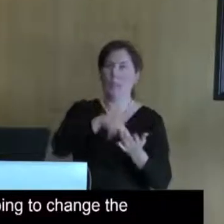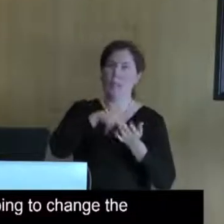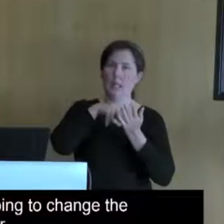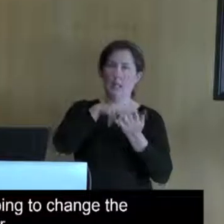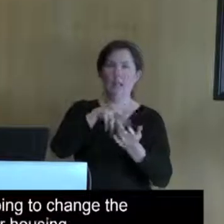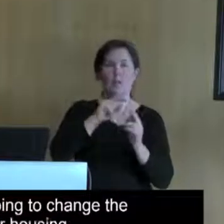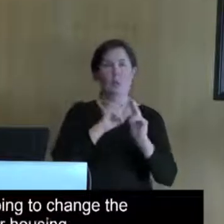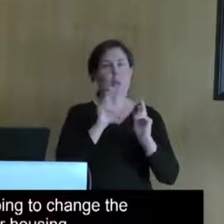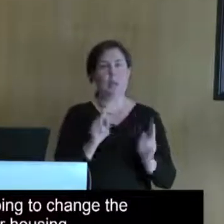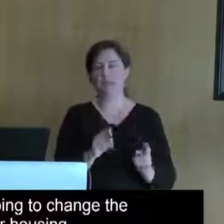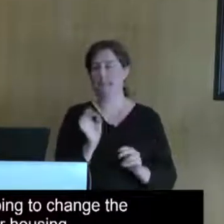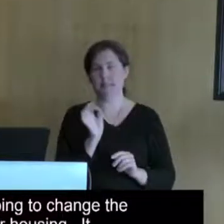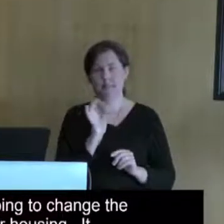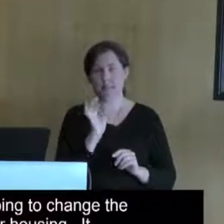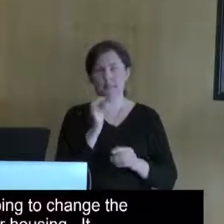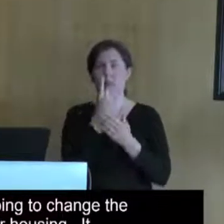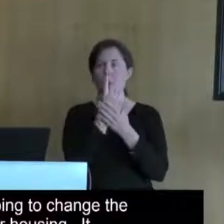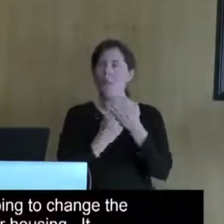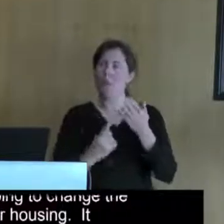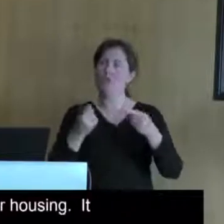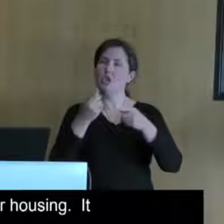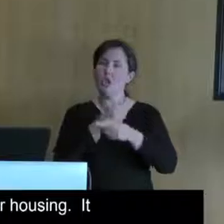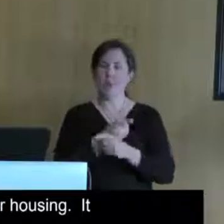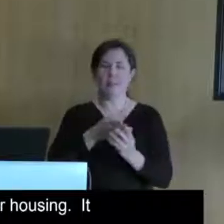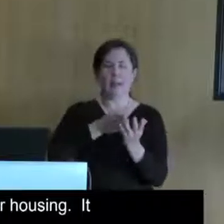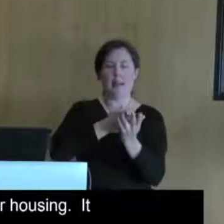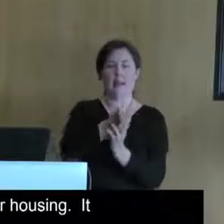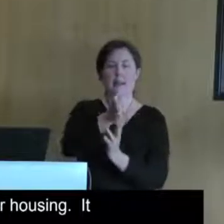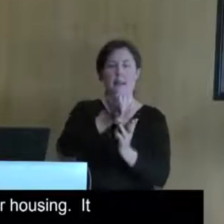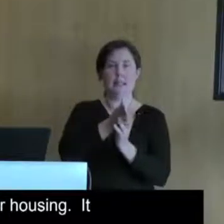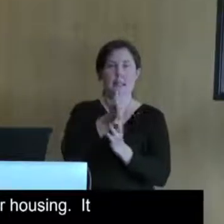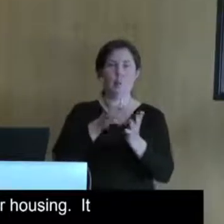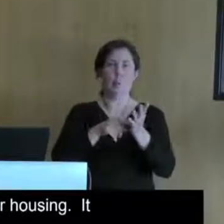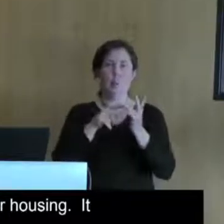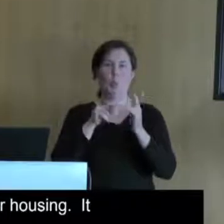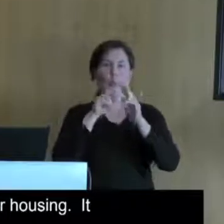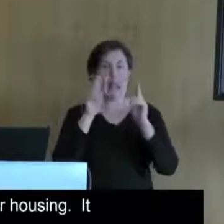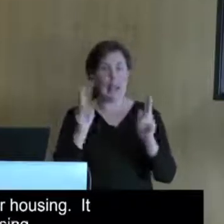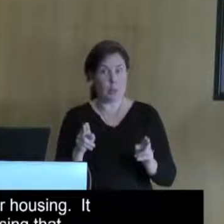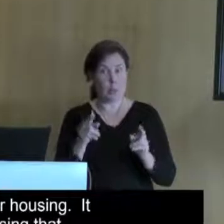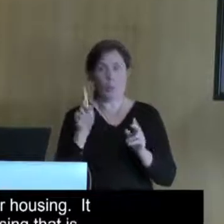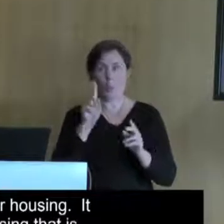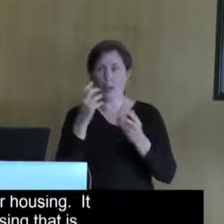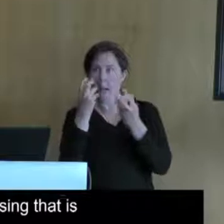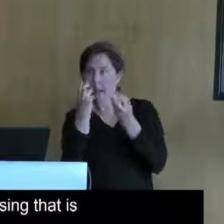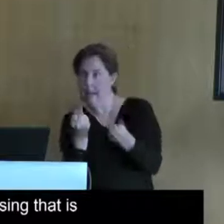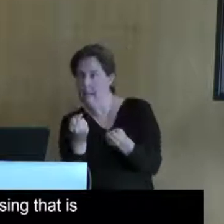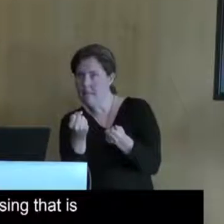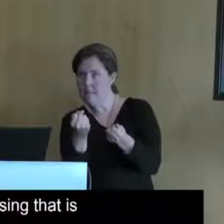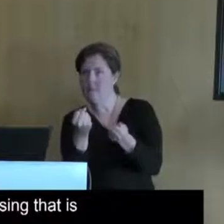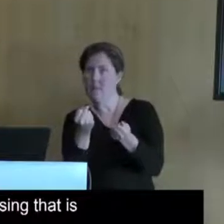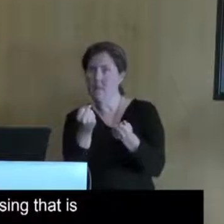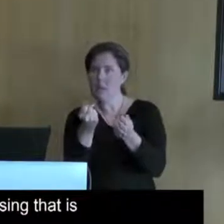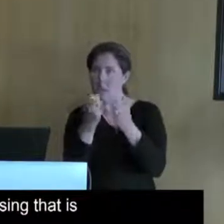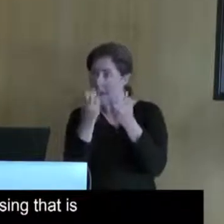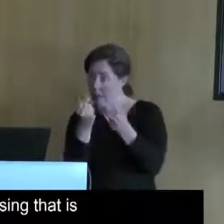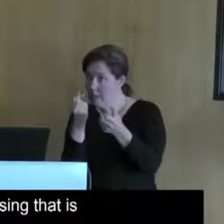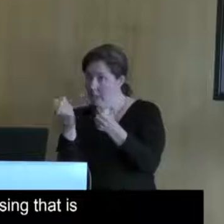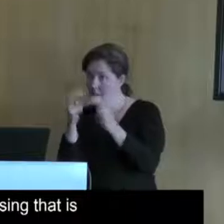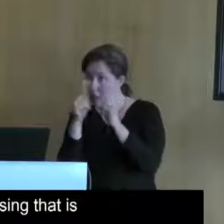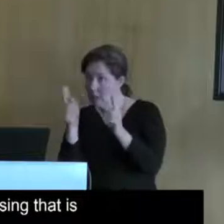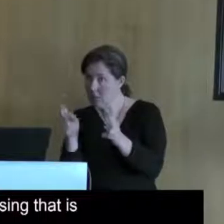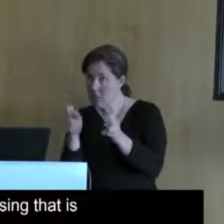from the community housing sector's perspective, the Victorian Housing Register isn't going to change the length